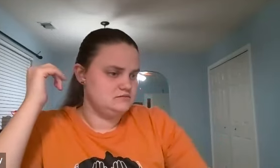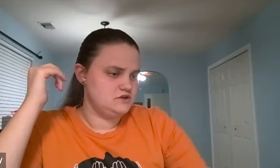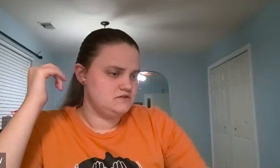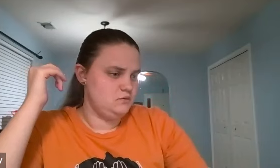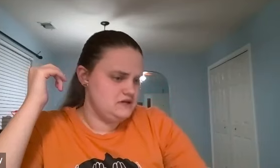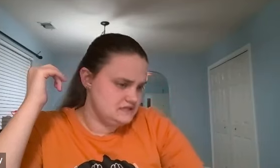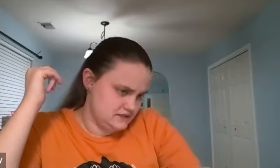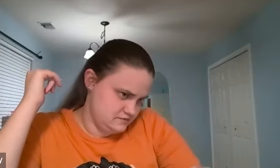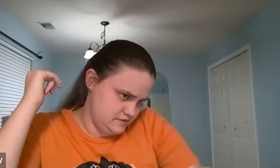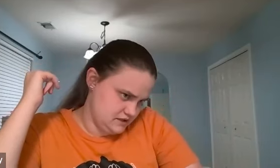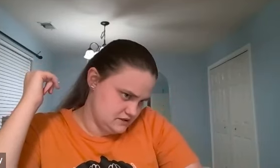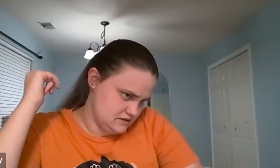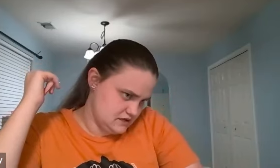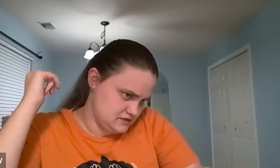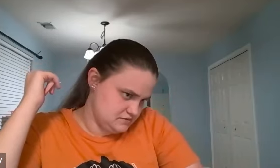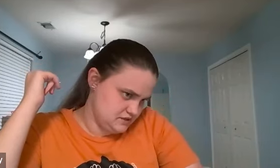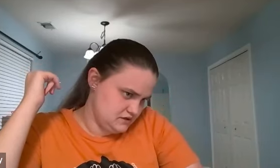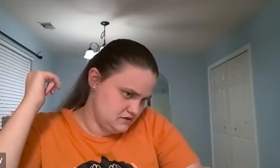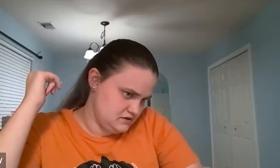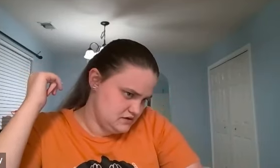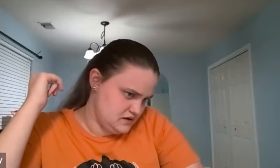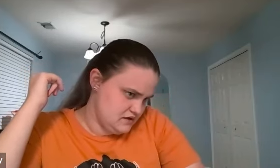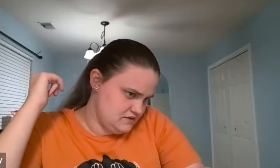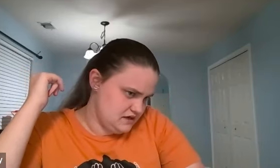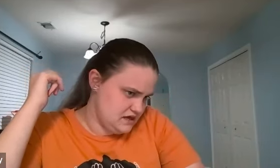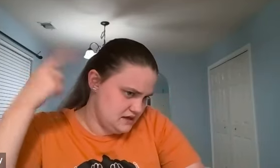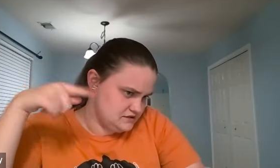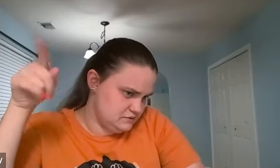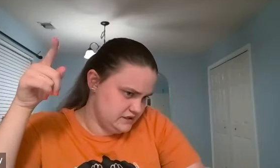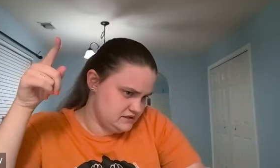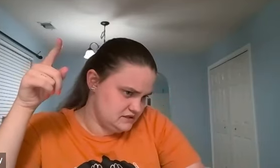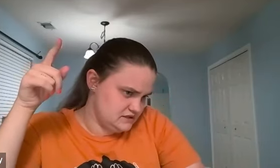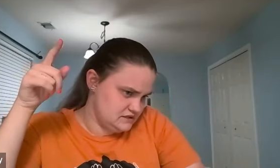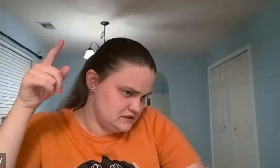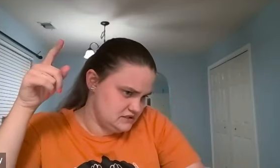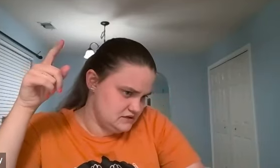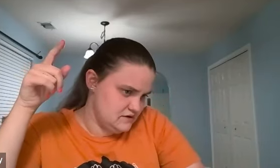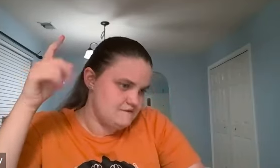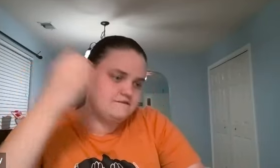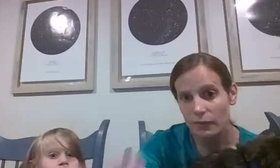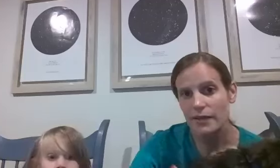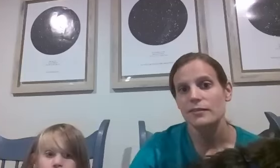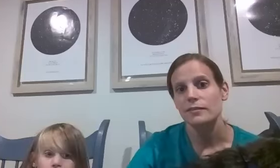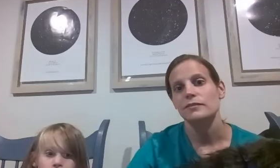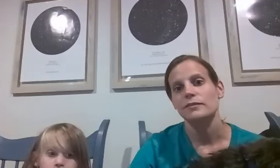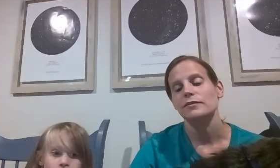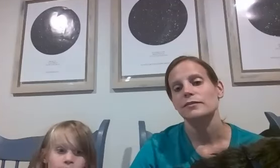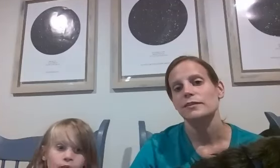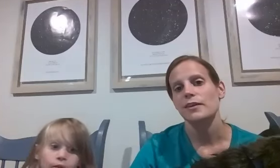trying to think, what is next meeting's class gonna be? I think next week's is Go ask